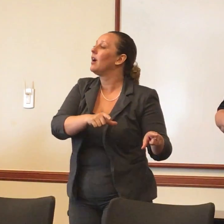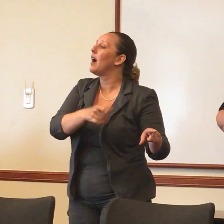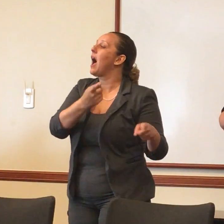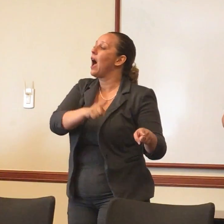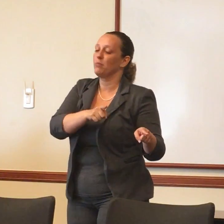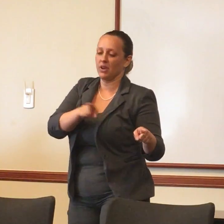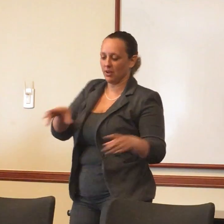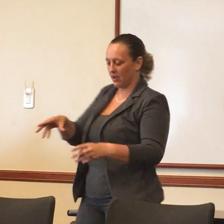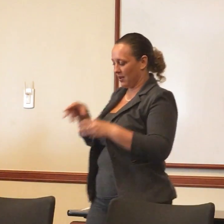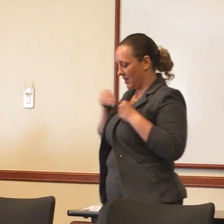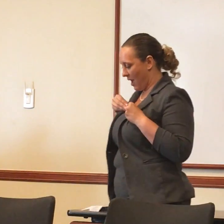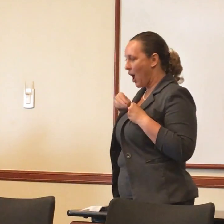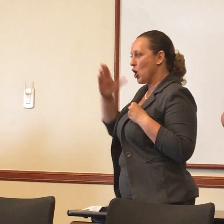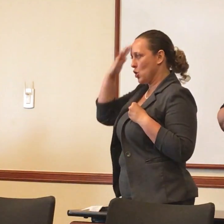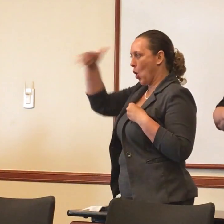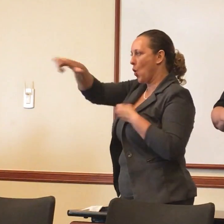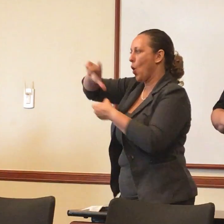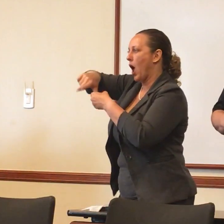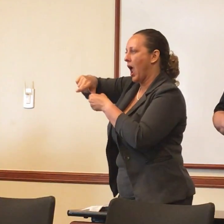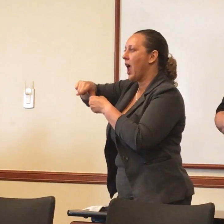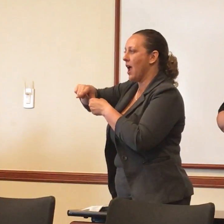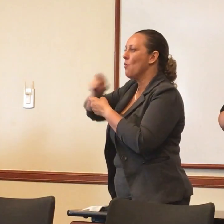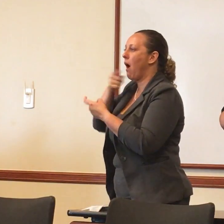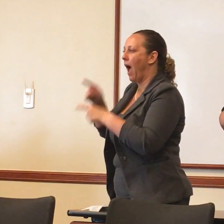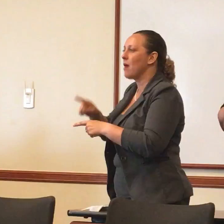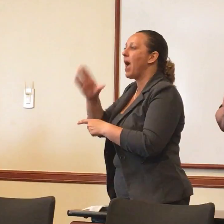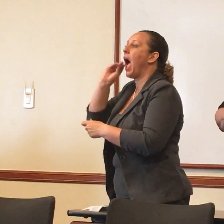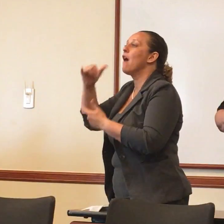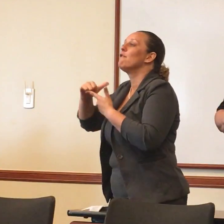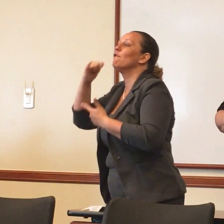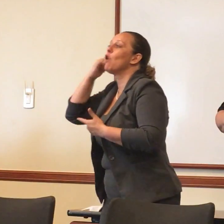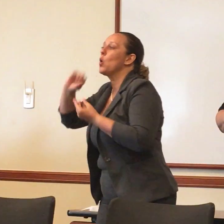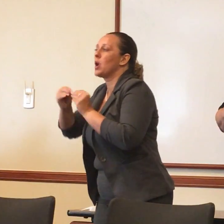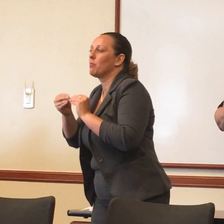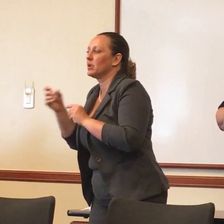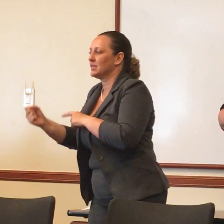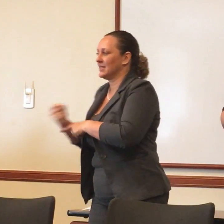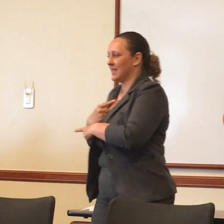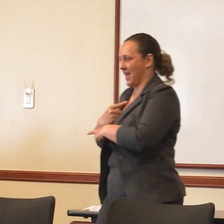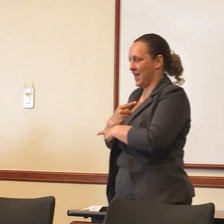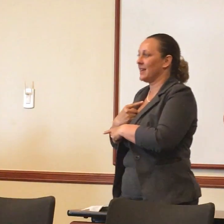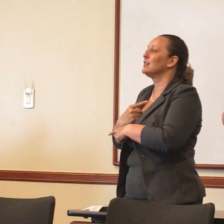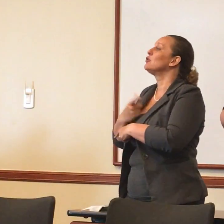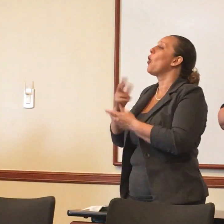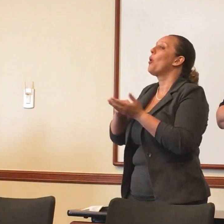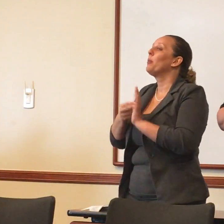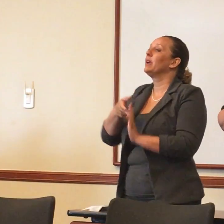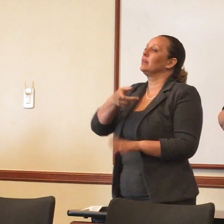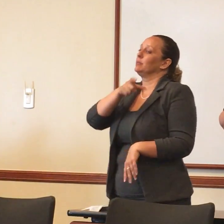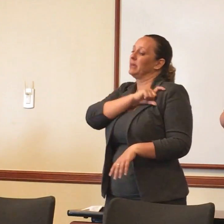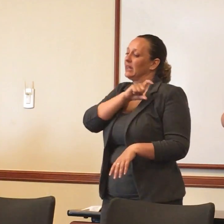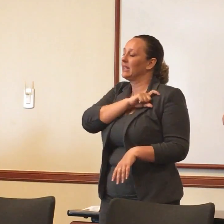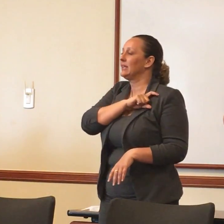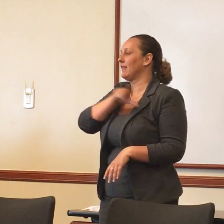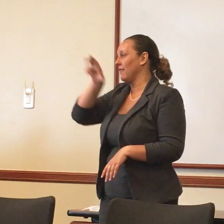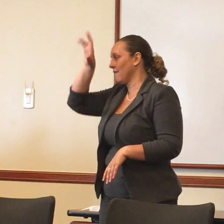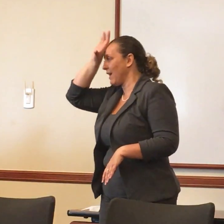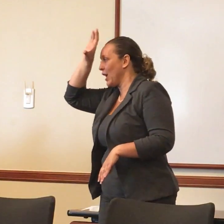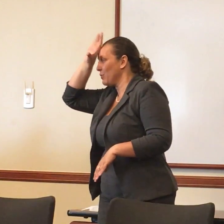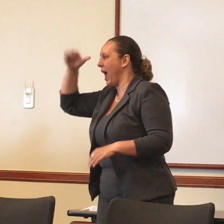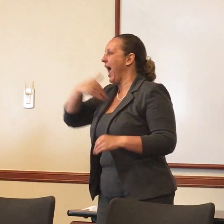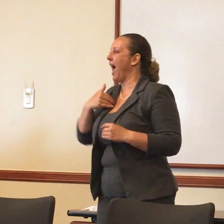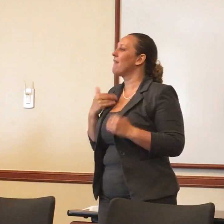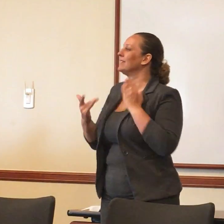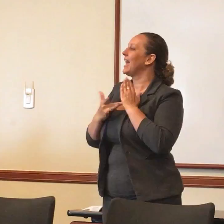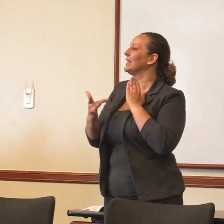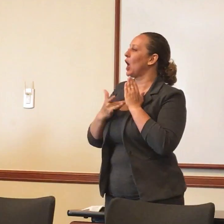of where the call came from. Also, we do get your phone number, so the police department and fire department do have systems that they can try and